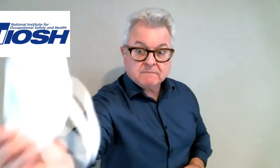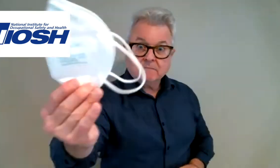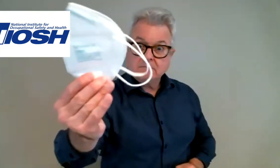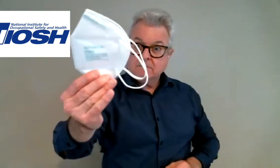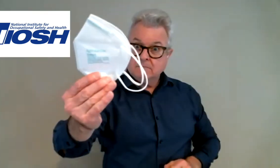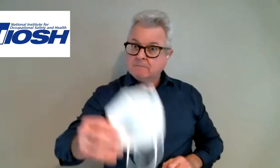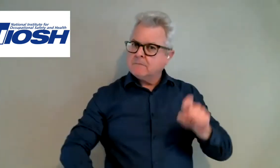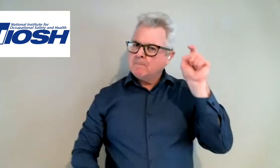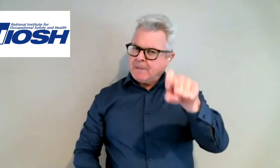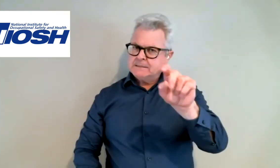approval.